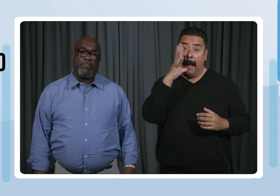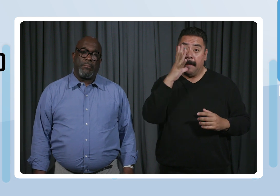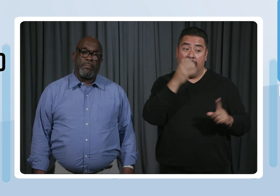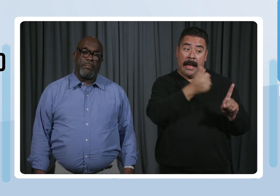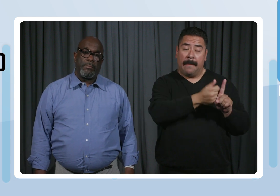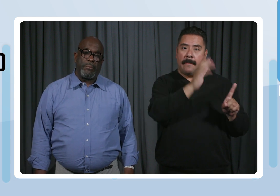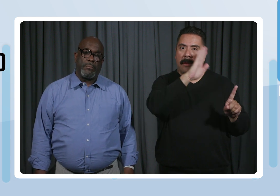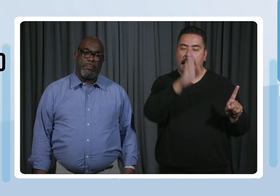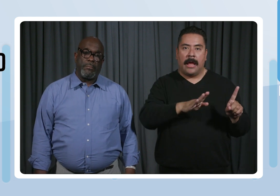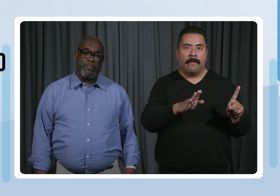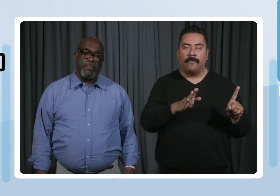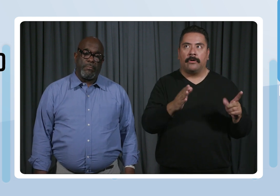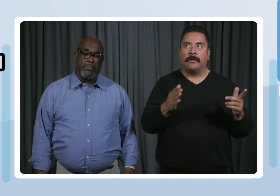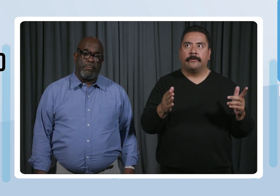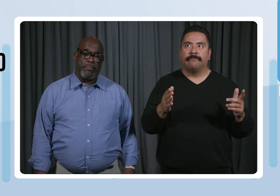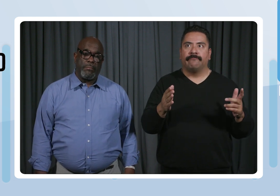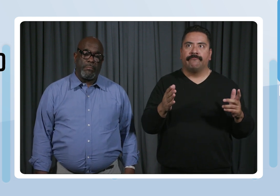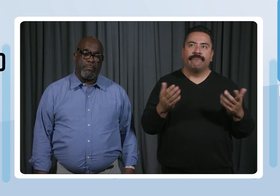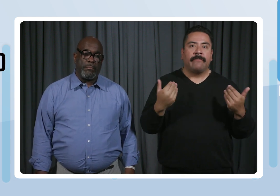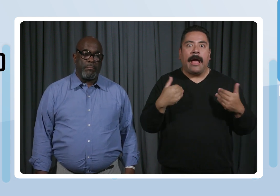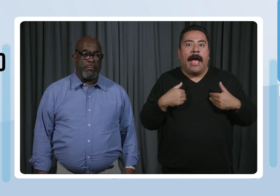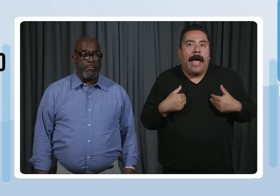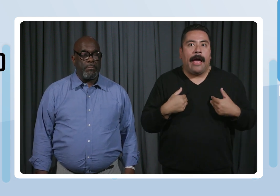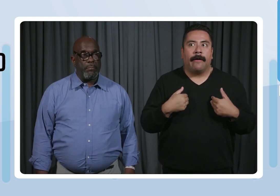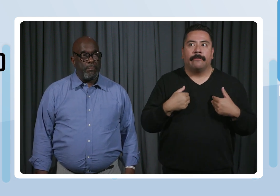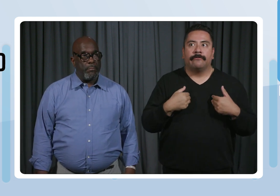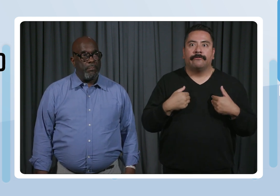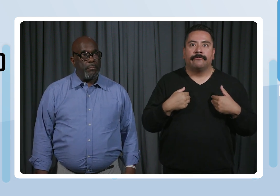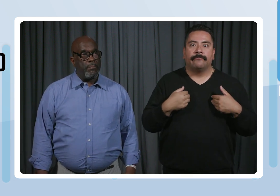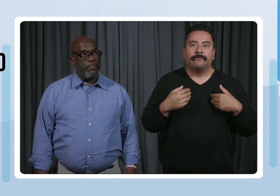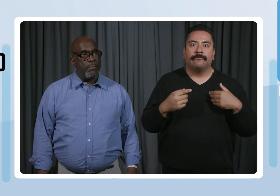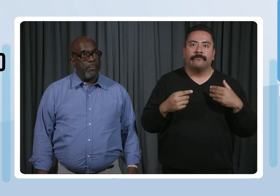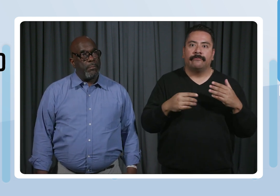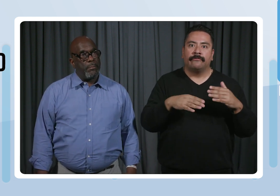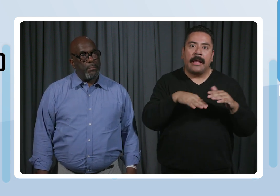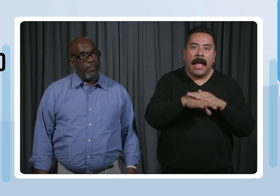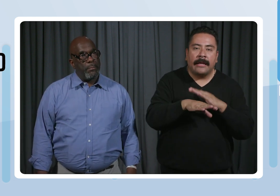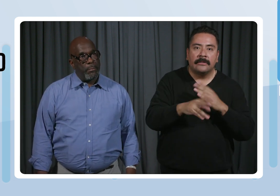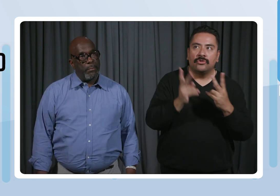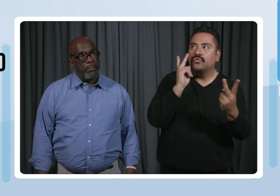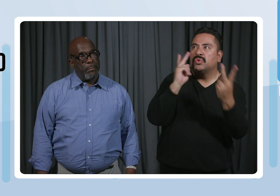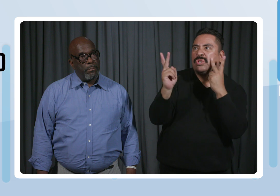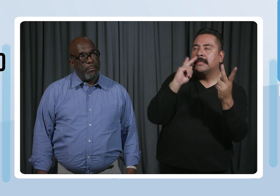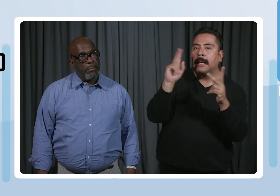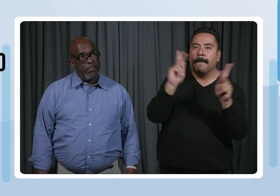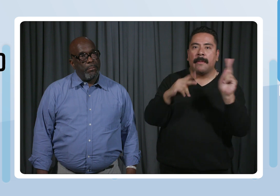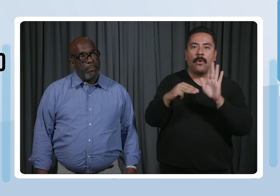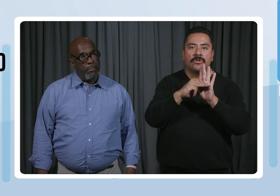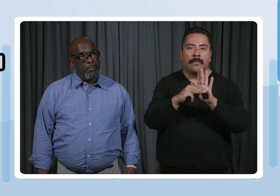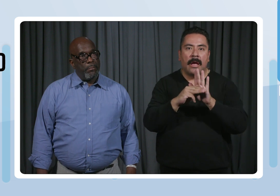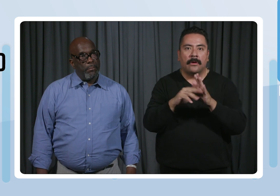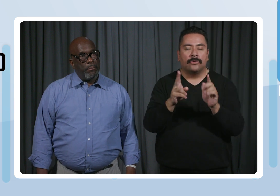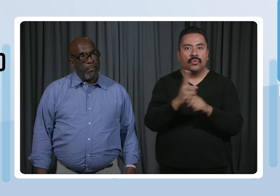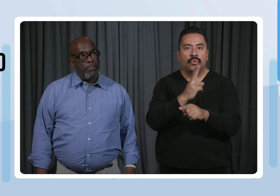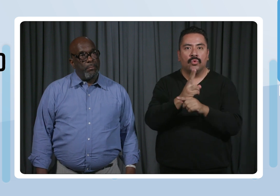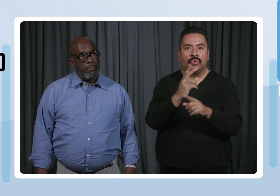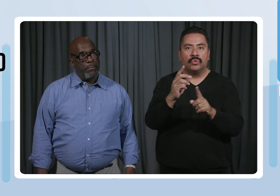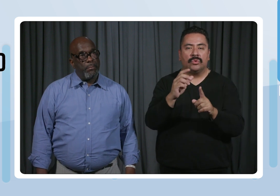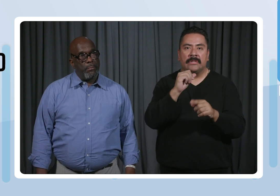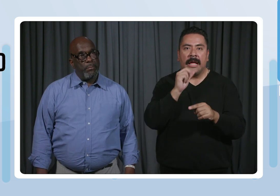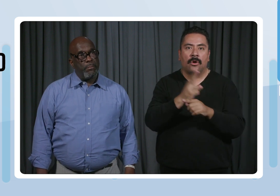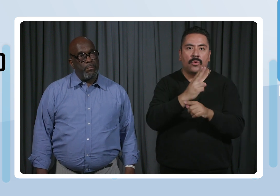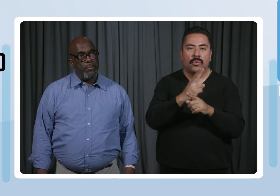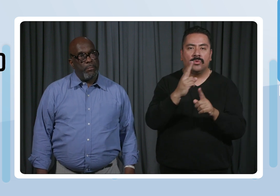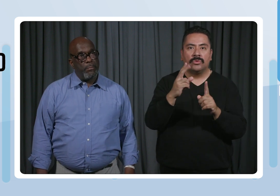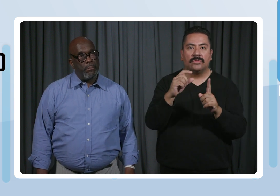had access to people modeling what it meant to not just use the word disabled, but use